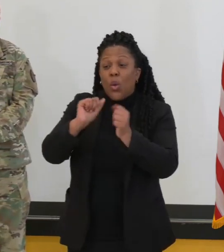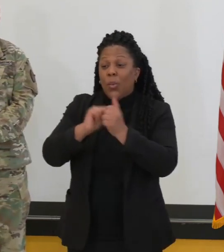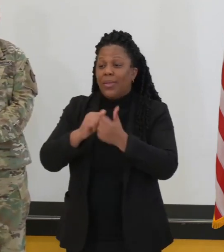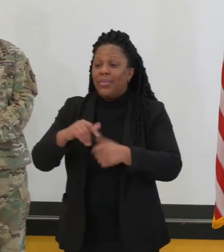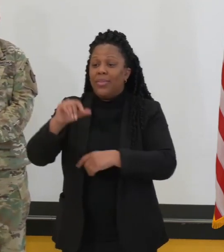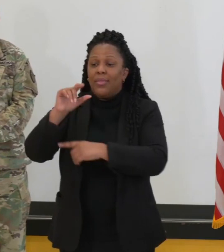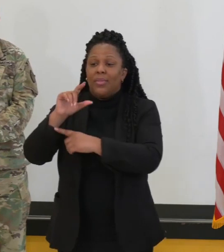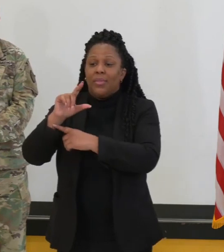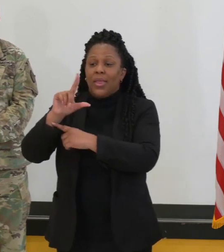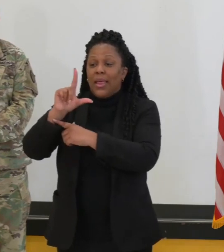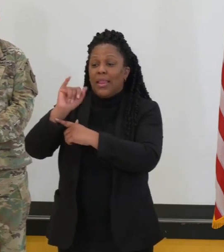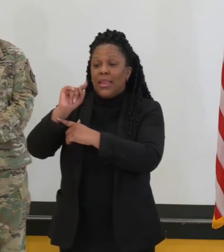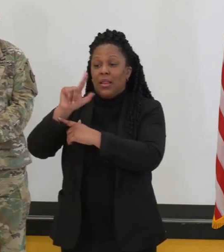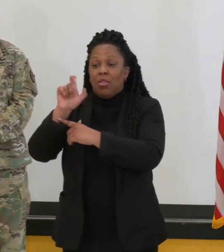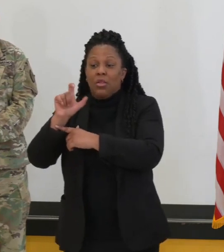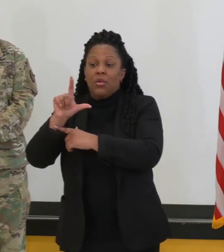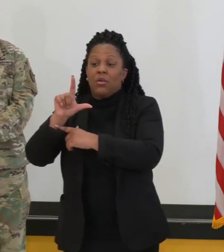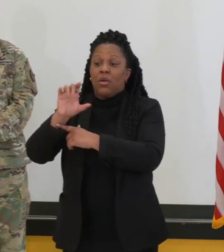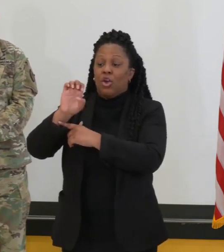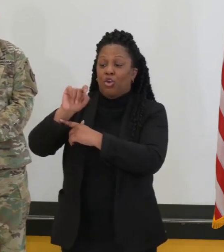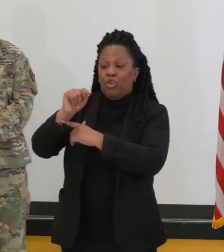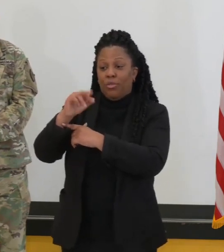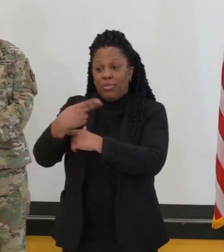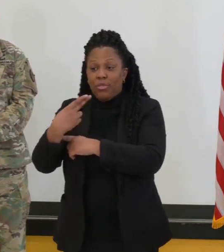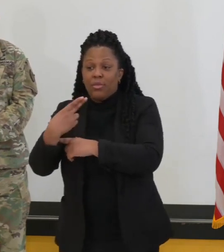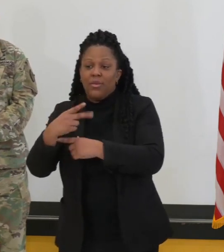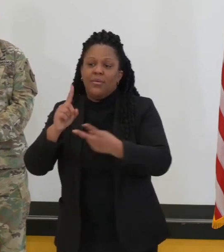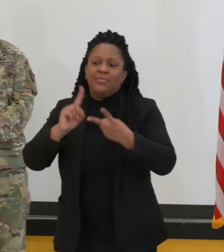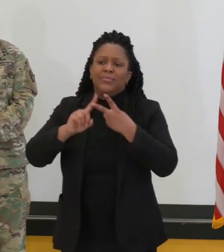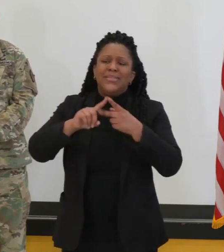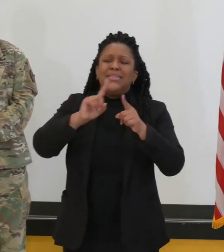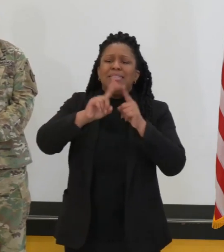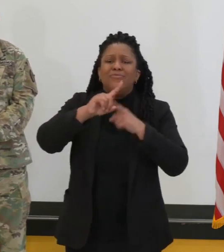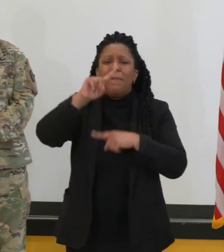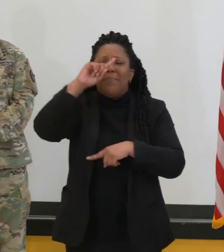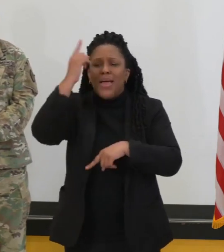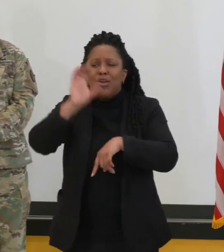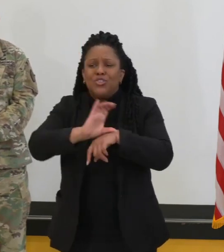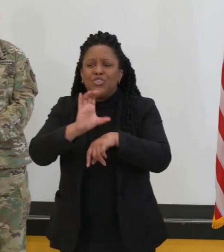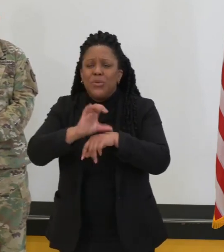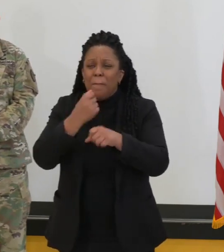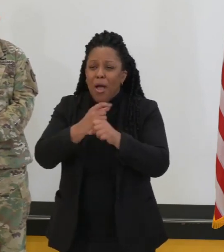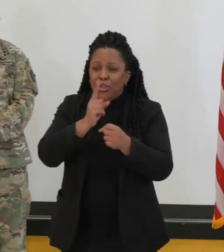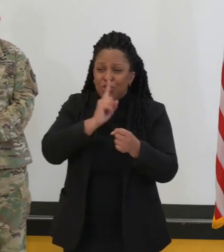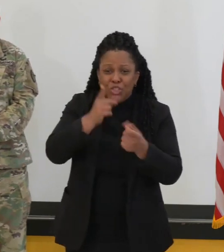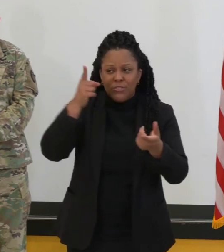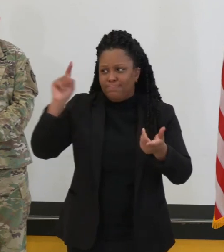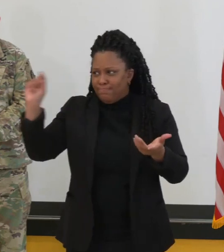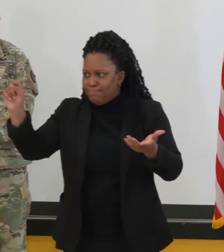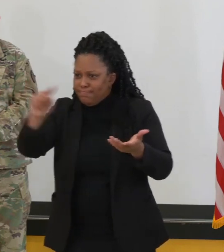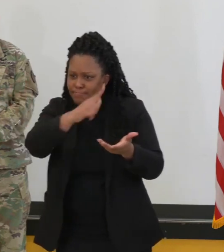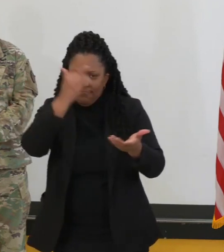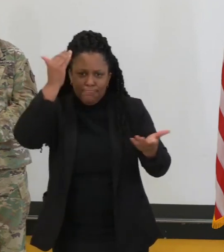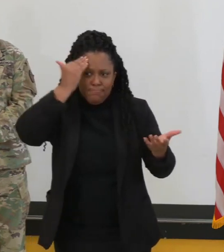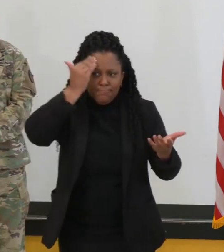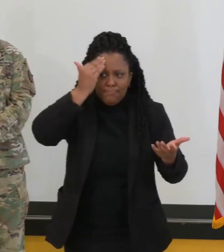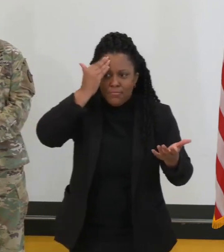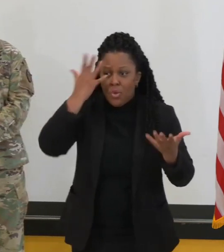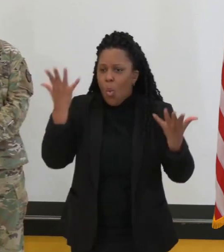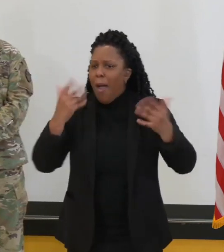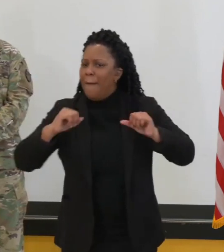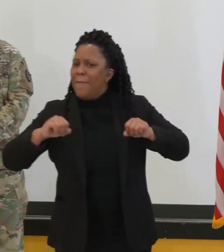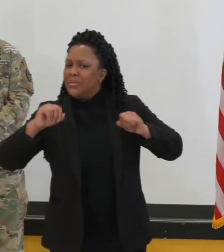places, the black churches, to make sure that officers have prior knowledge of what they will likely see.